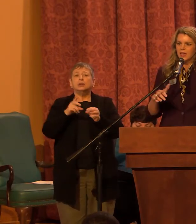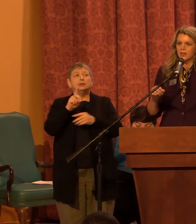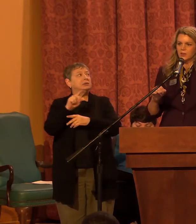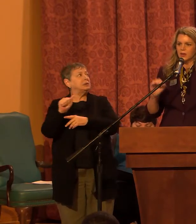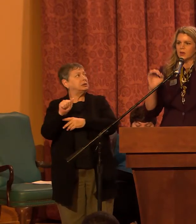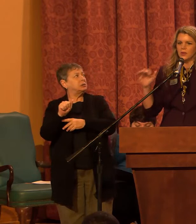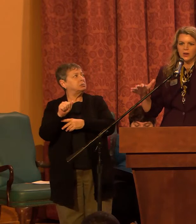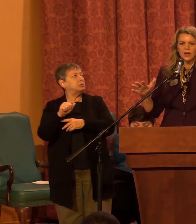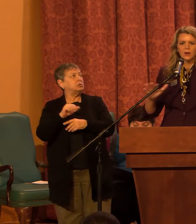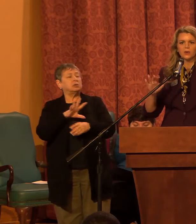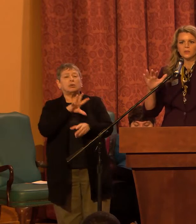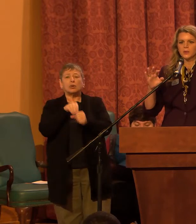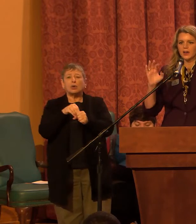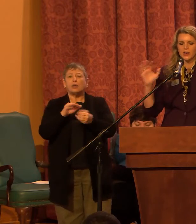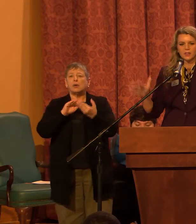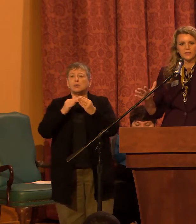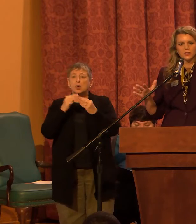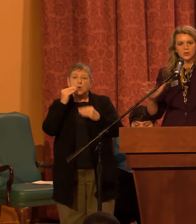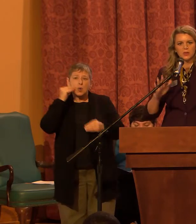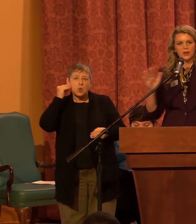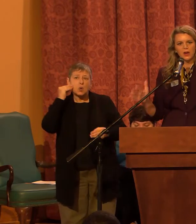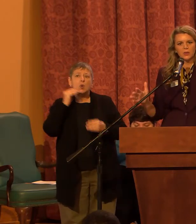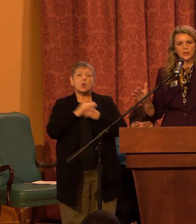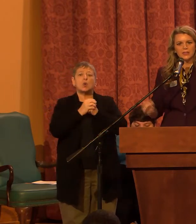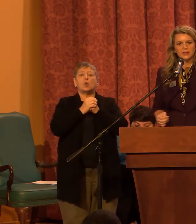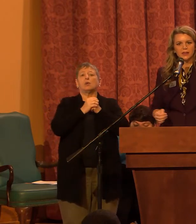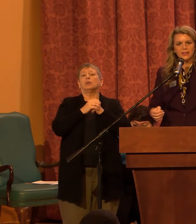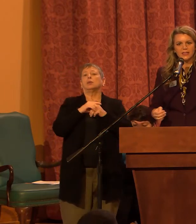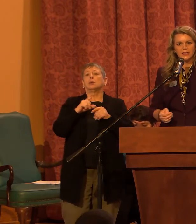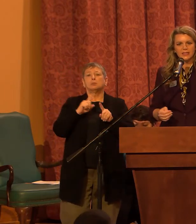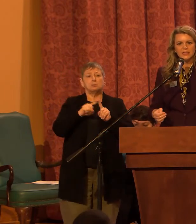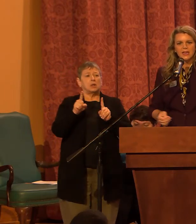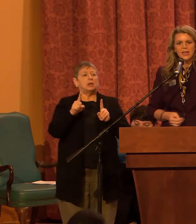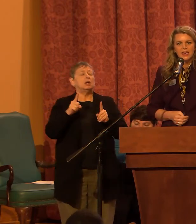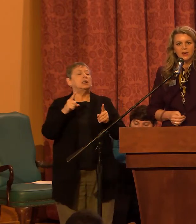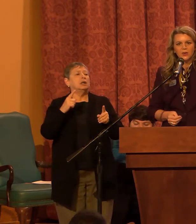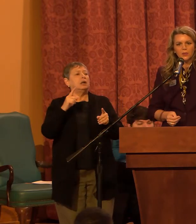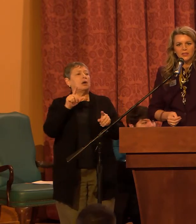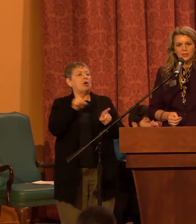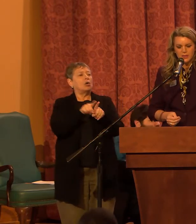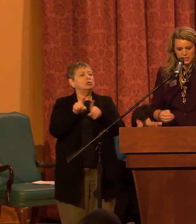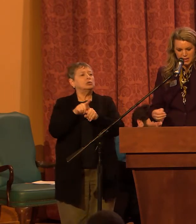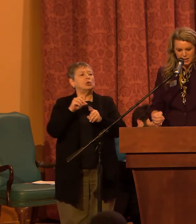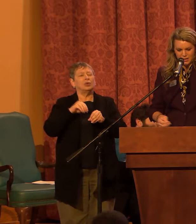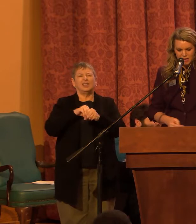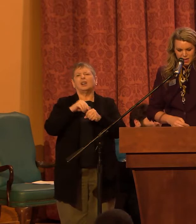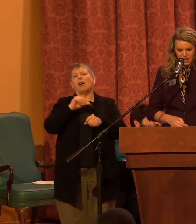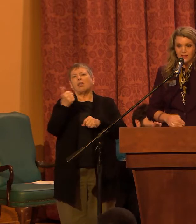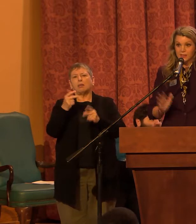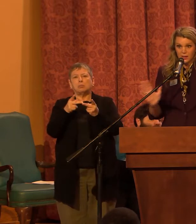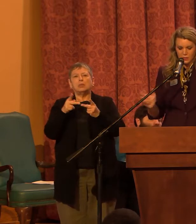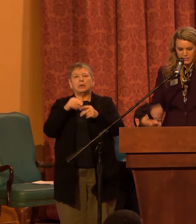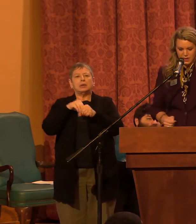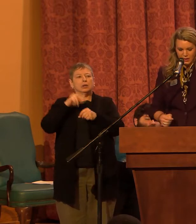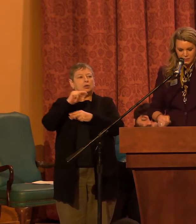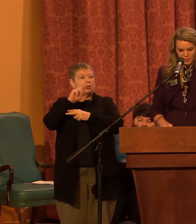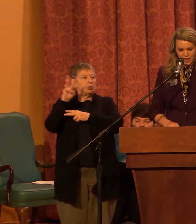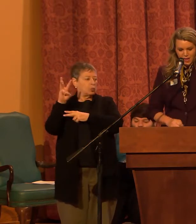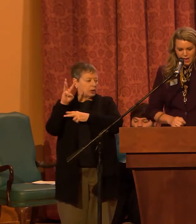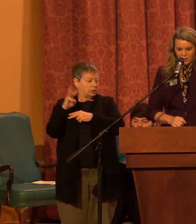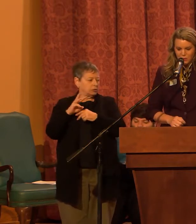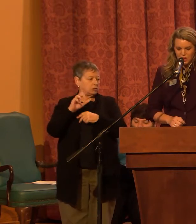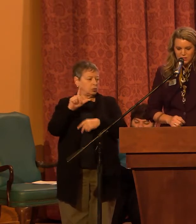services, including community homes. We actually have the first community home that's still in existence in Northwest Louisiana, in the state of